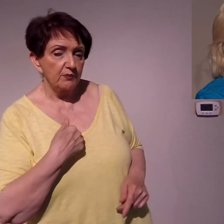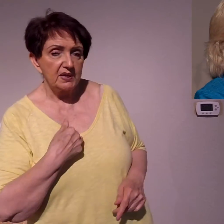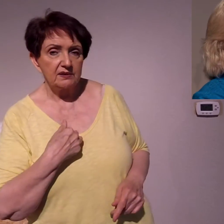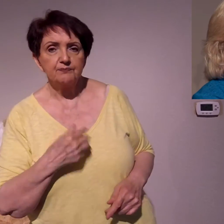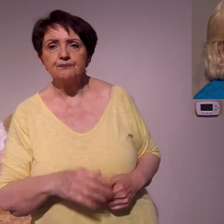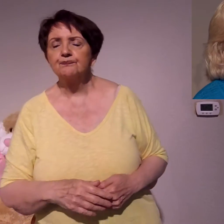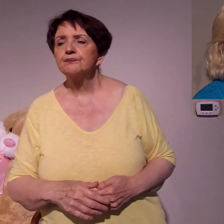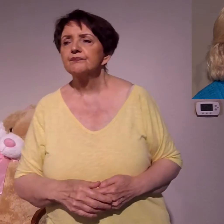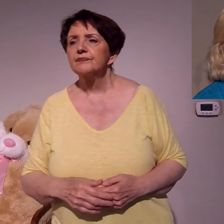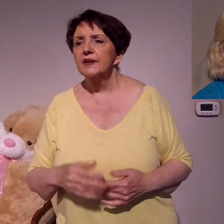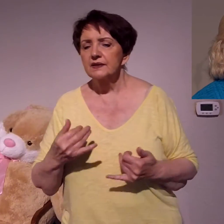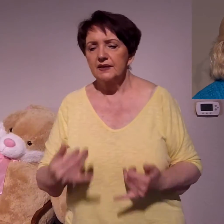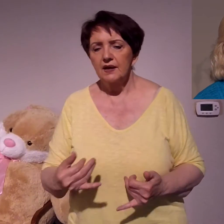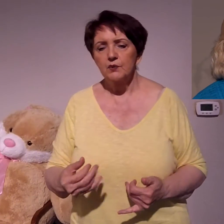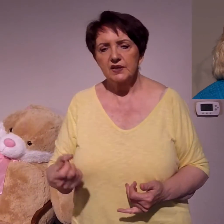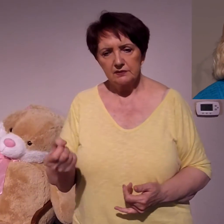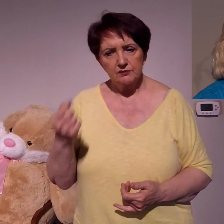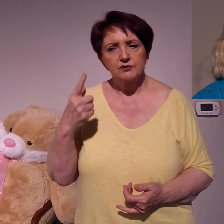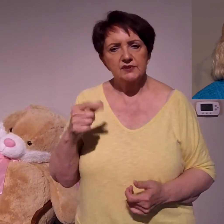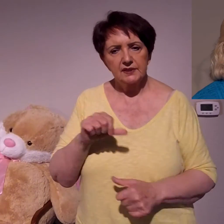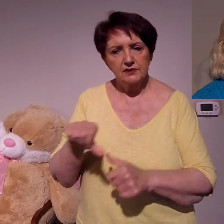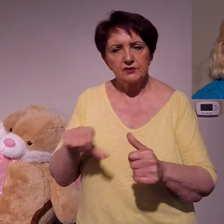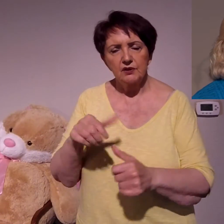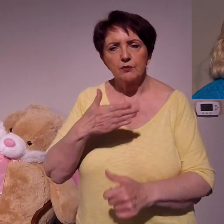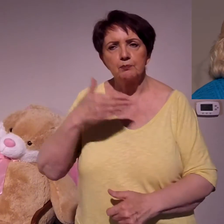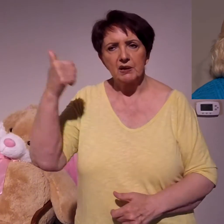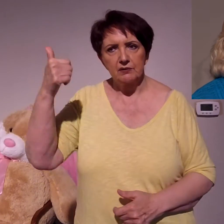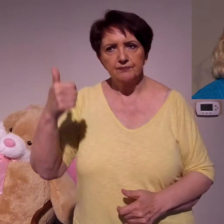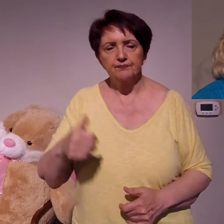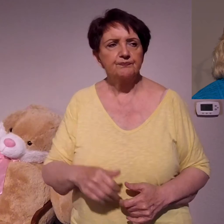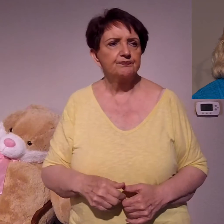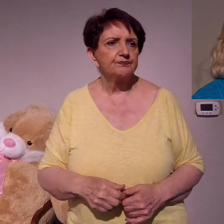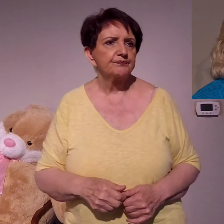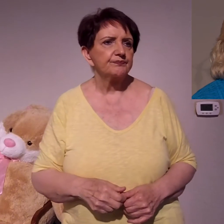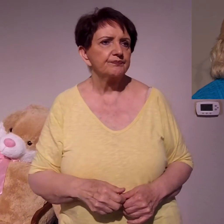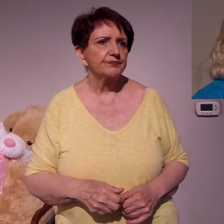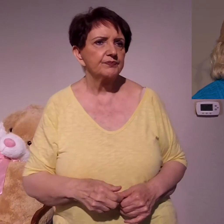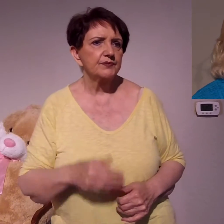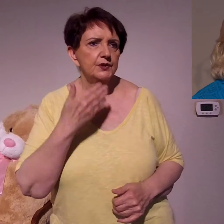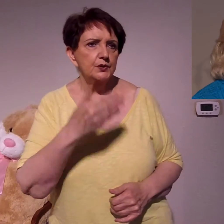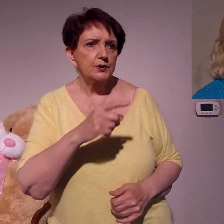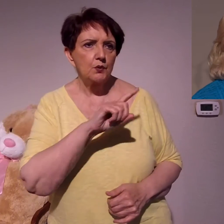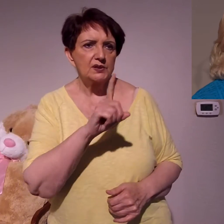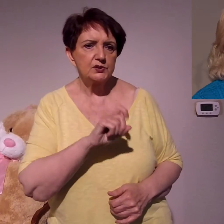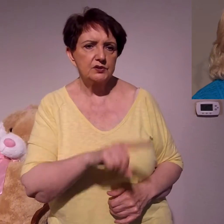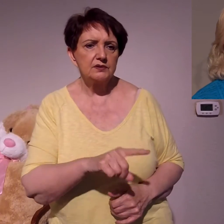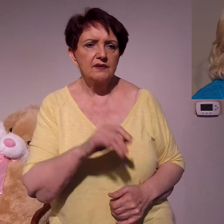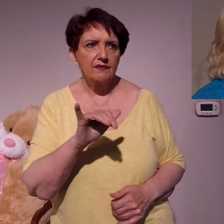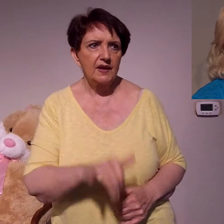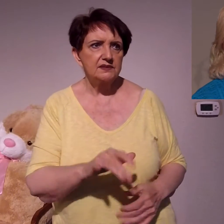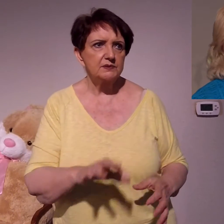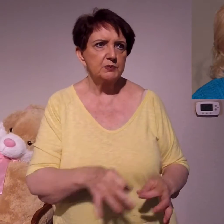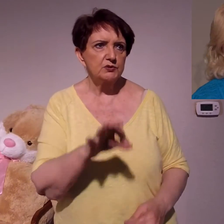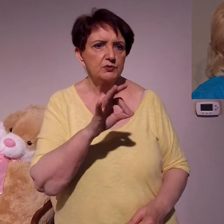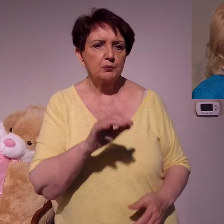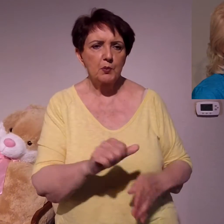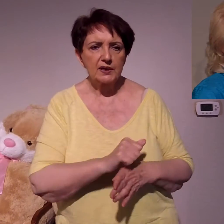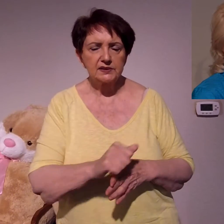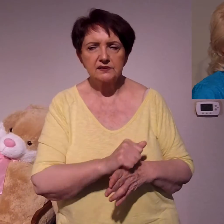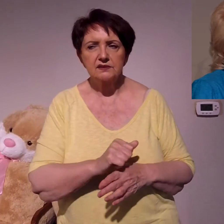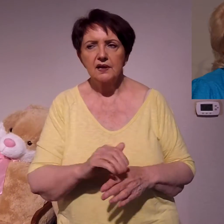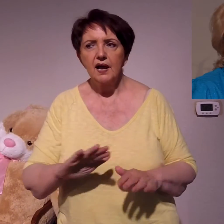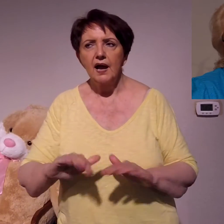and now we can understand a little better. So great question. And of course, that's what spiritual practice is. Over and over and over and over, how do you bring